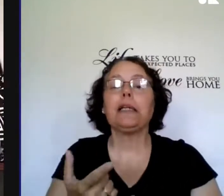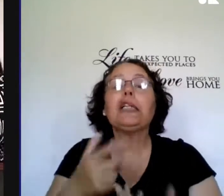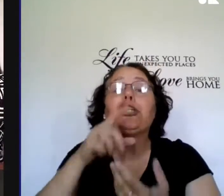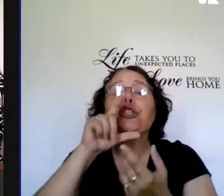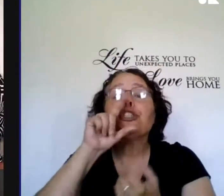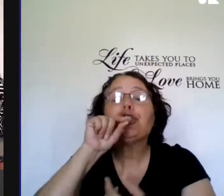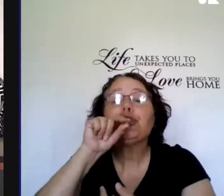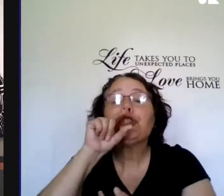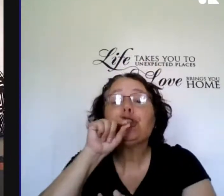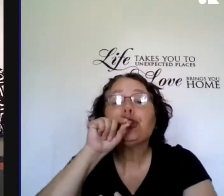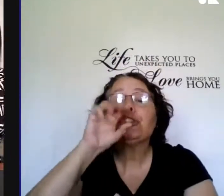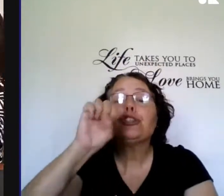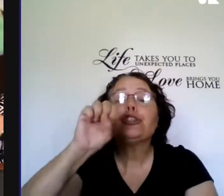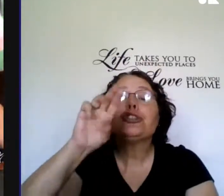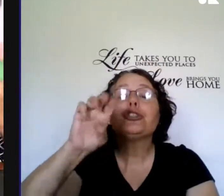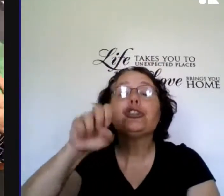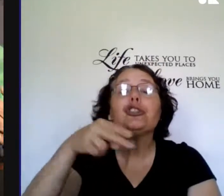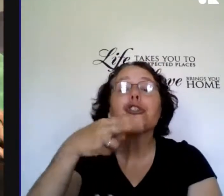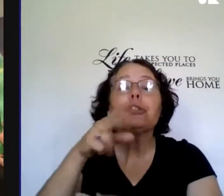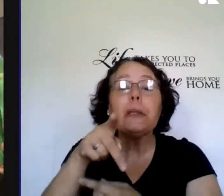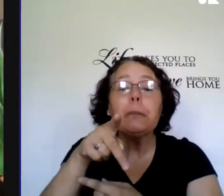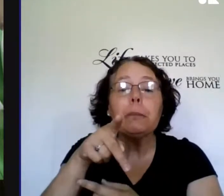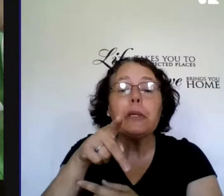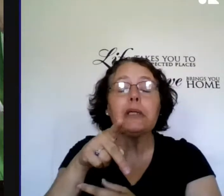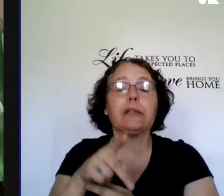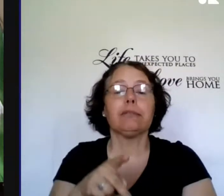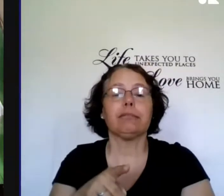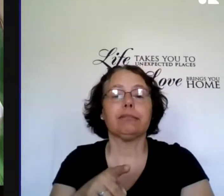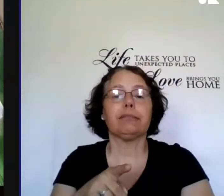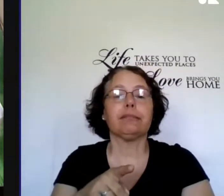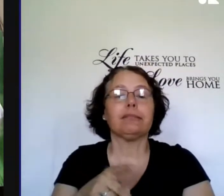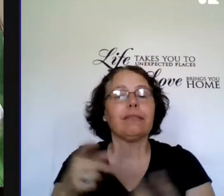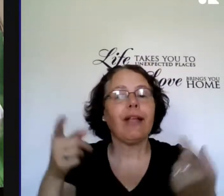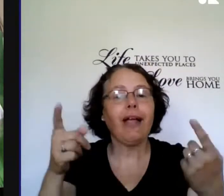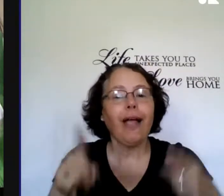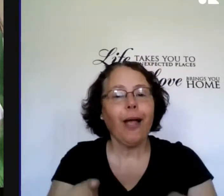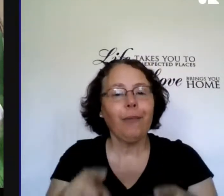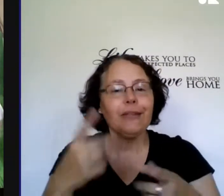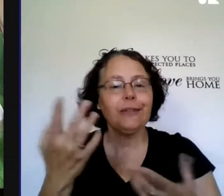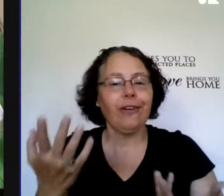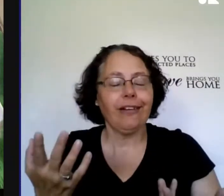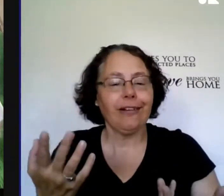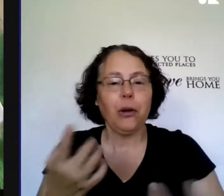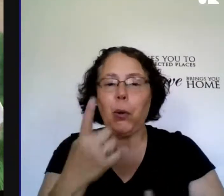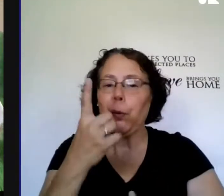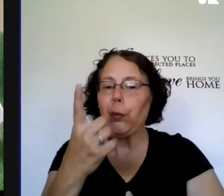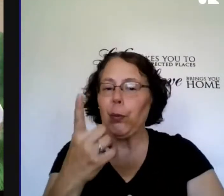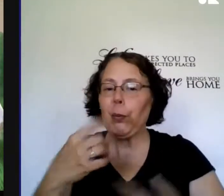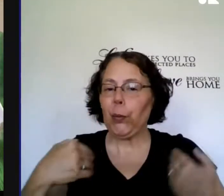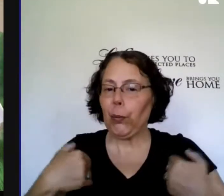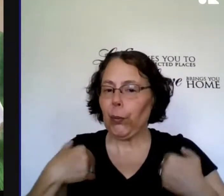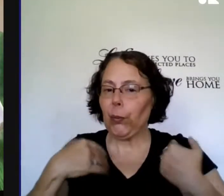so cozy that one chick falls asleep.